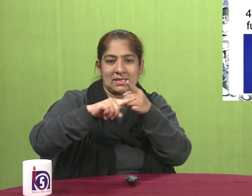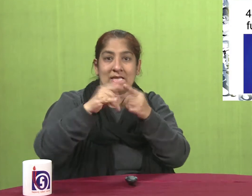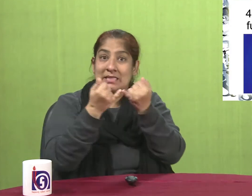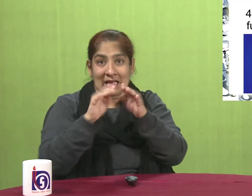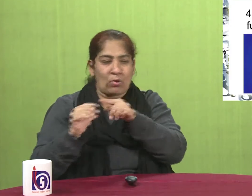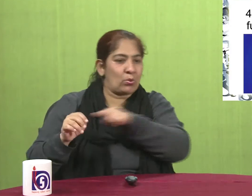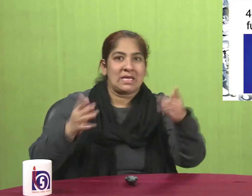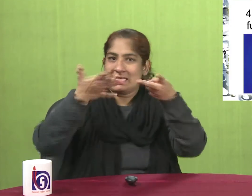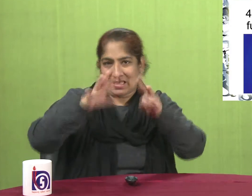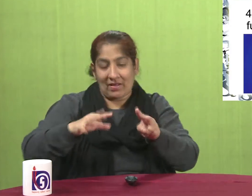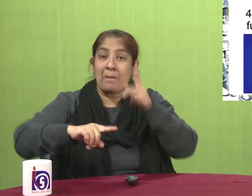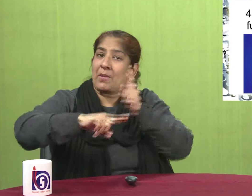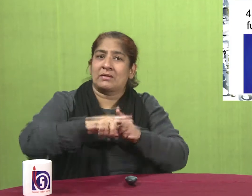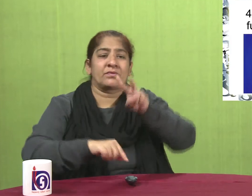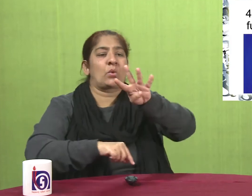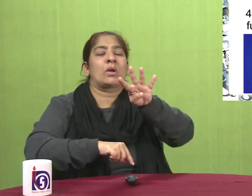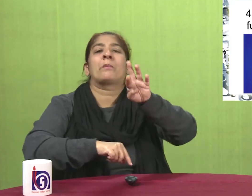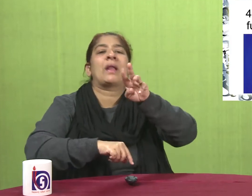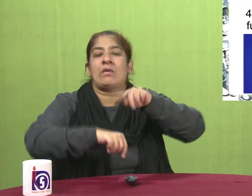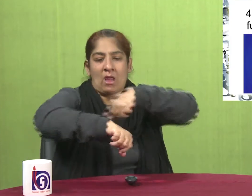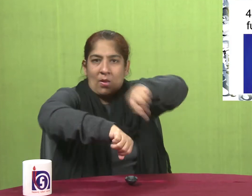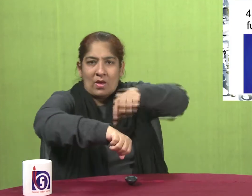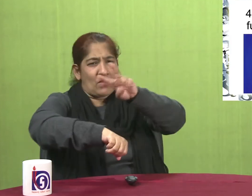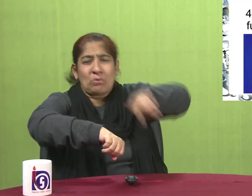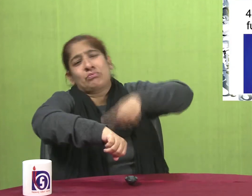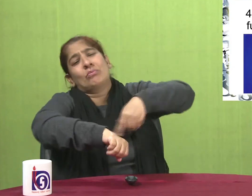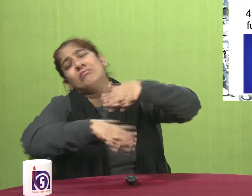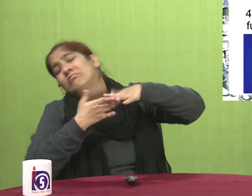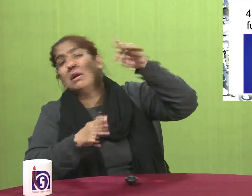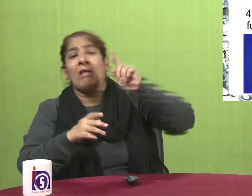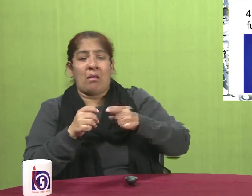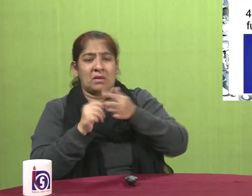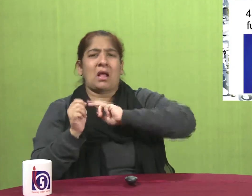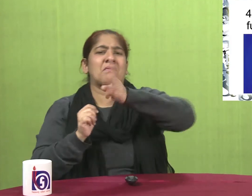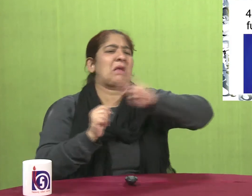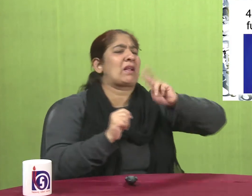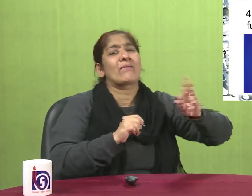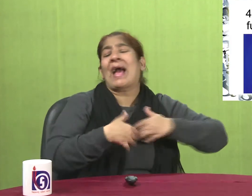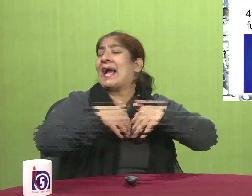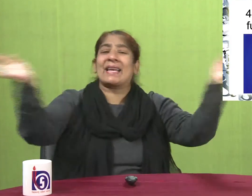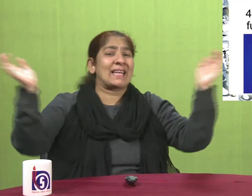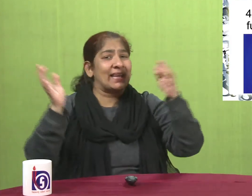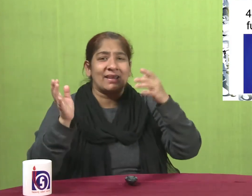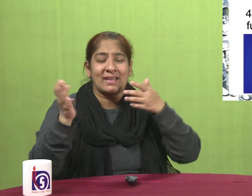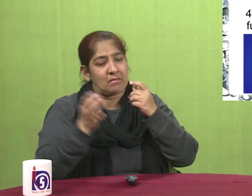which is also known as NIFT. You can transfer any time in the day,